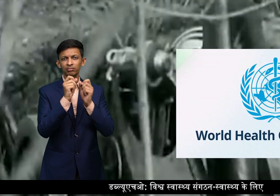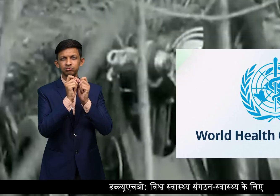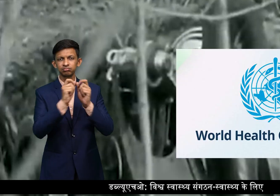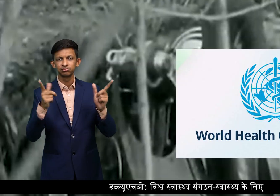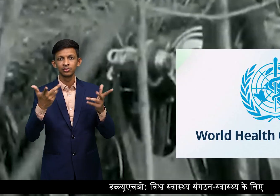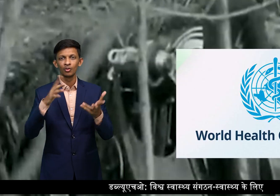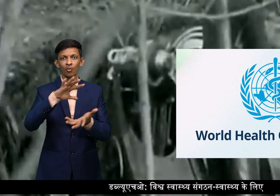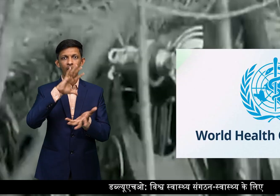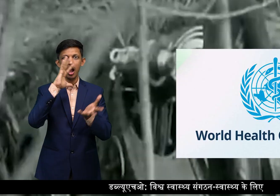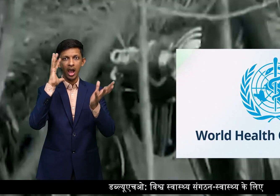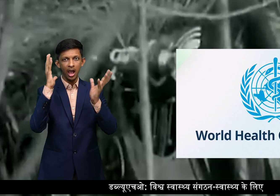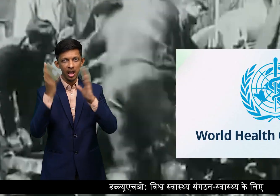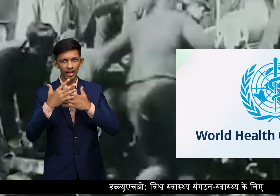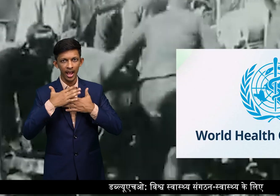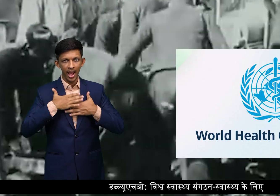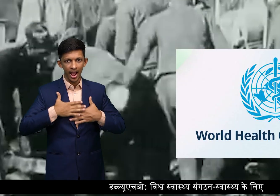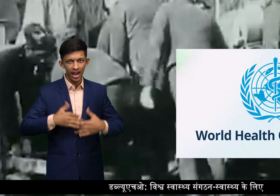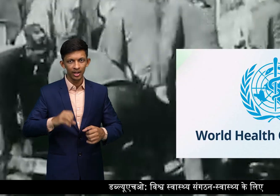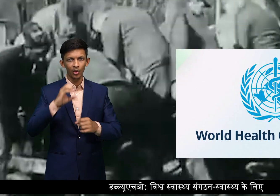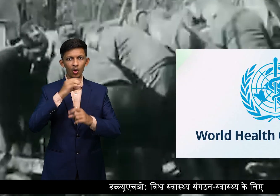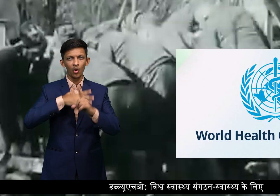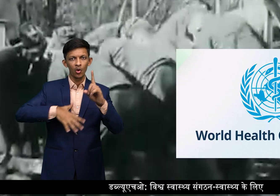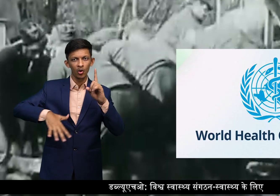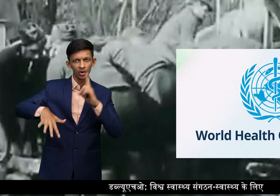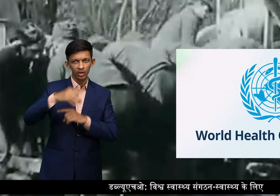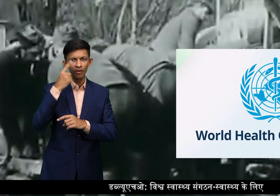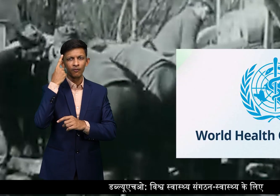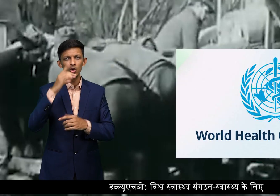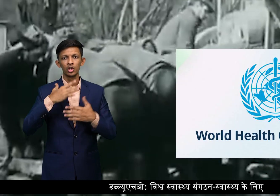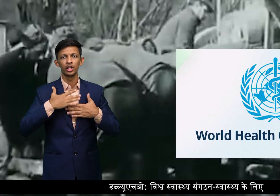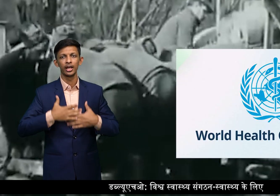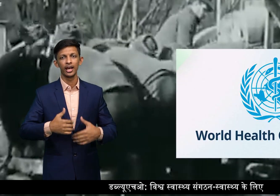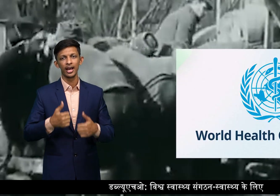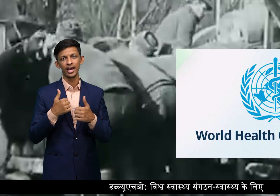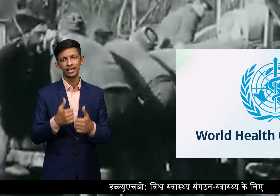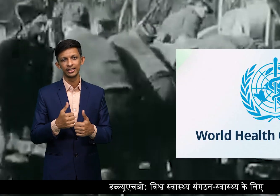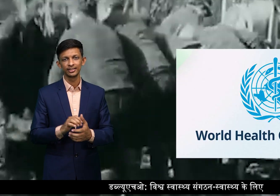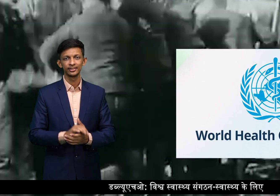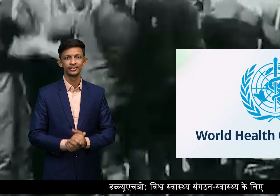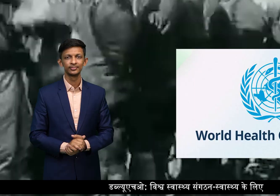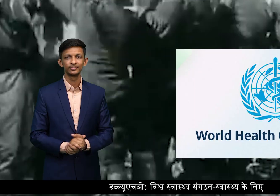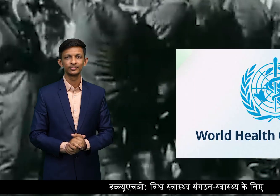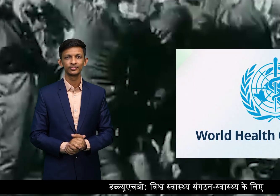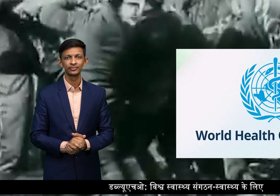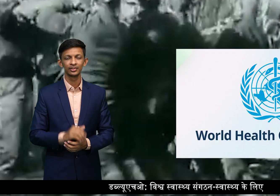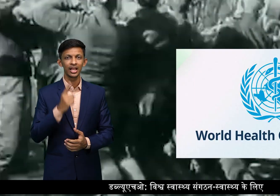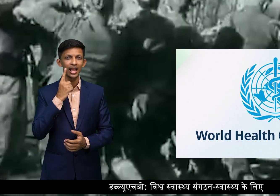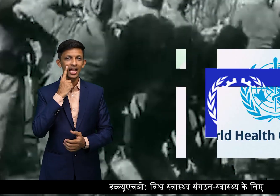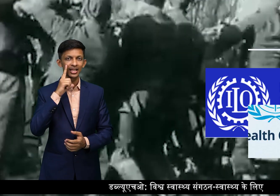WHO, World Health Organization for Health,